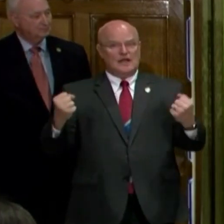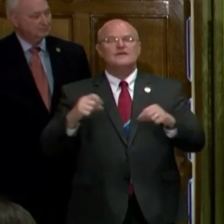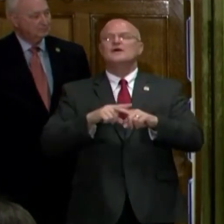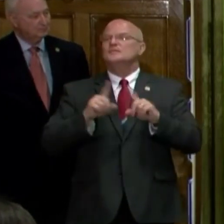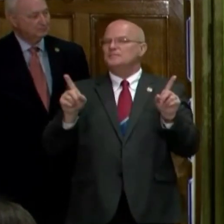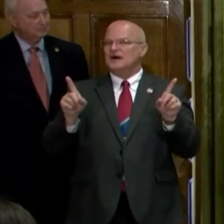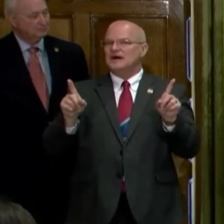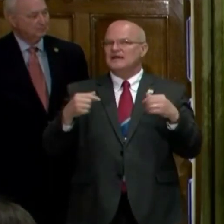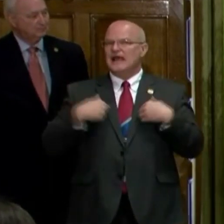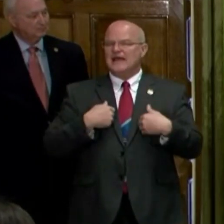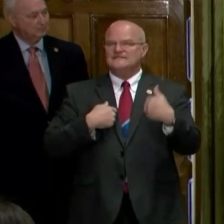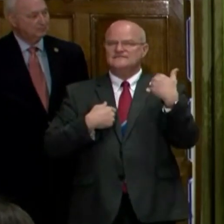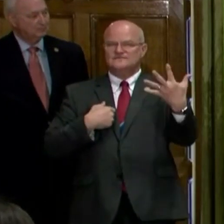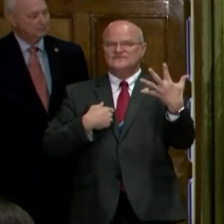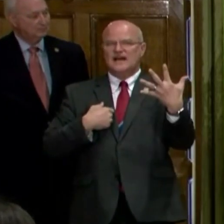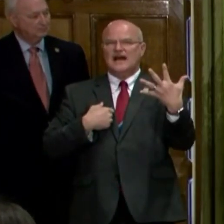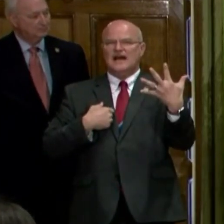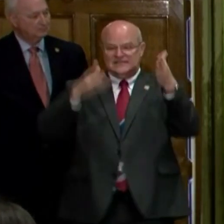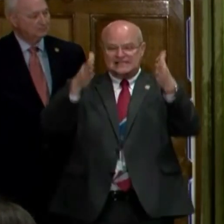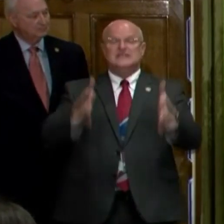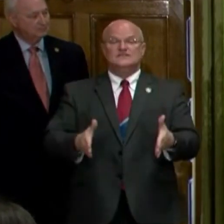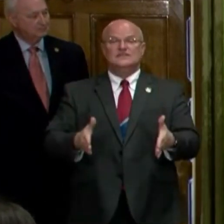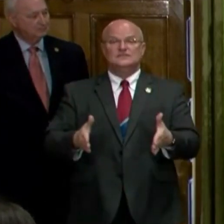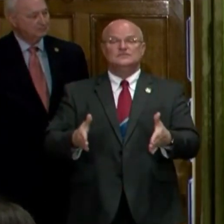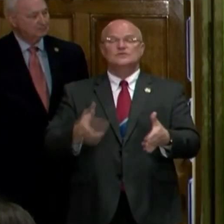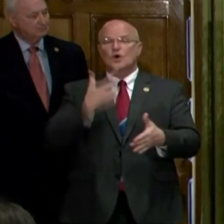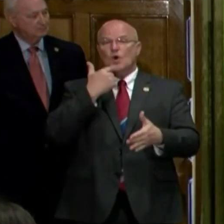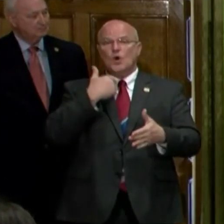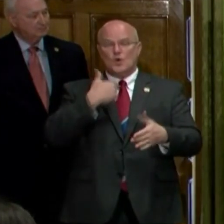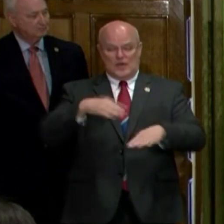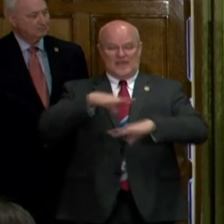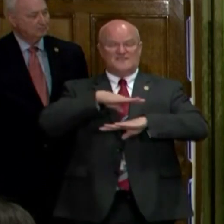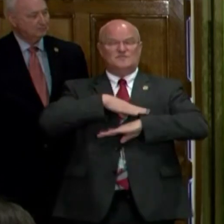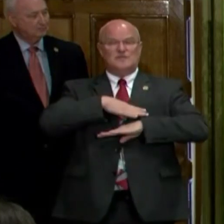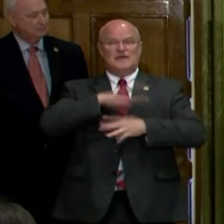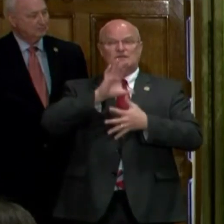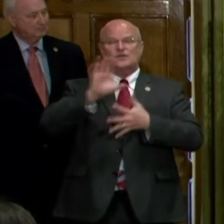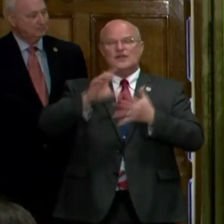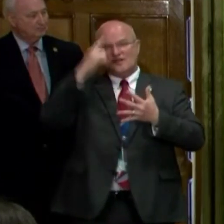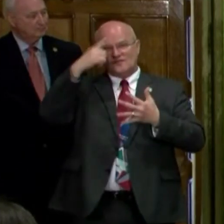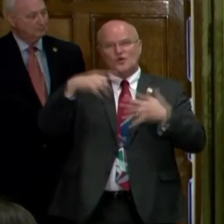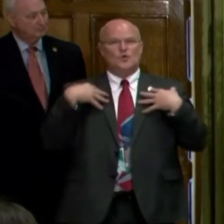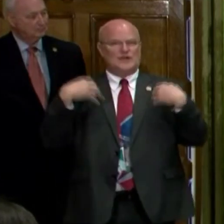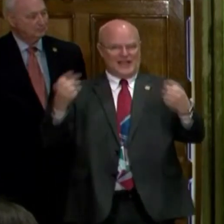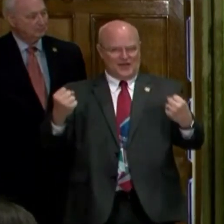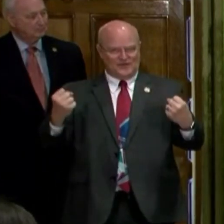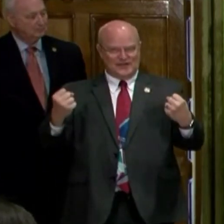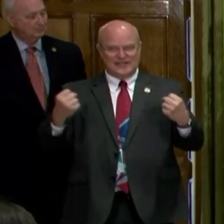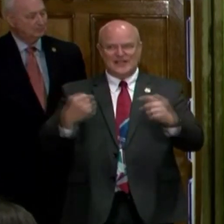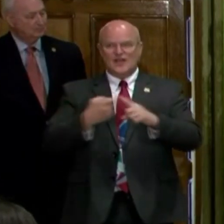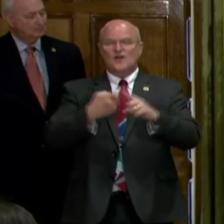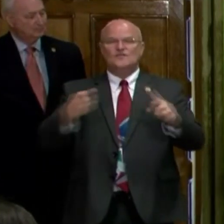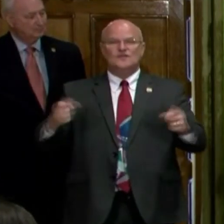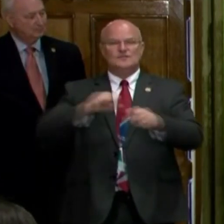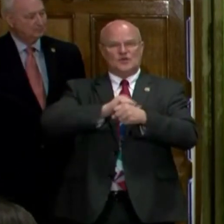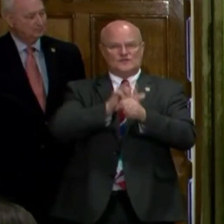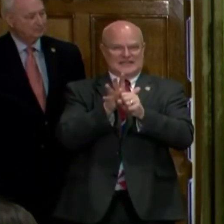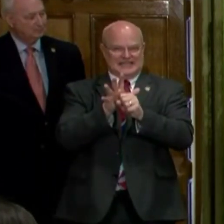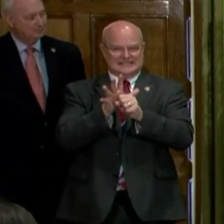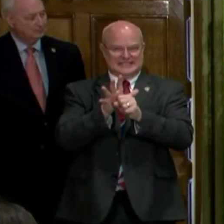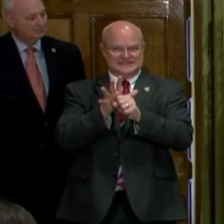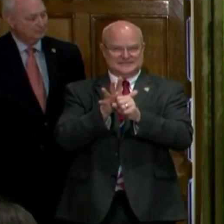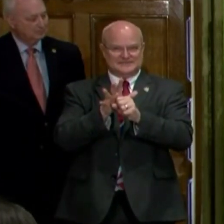we do have 5 individuals who have met our criteria for recovery from